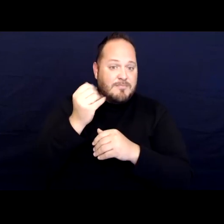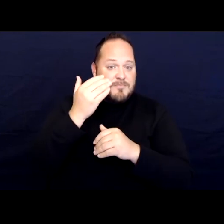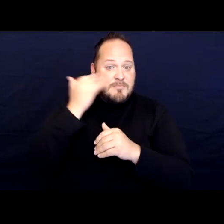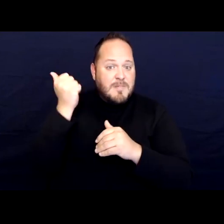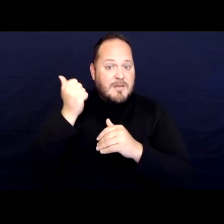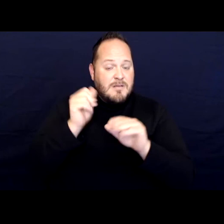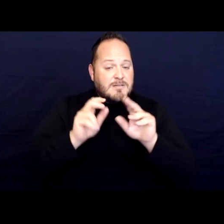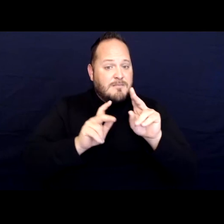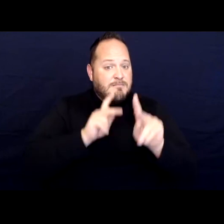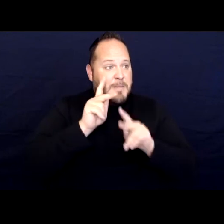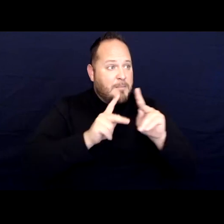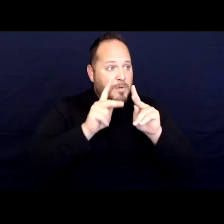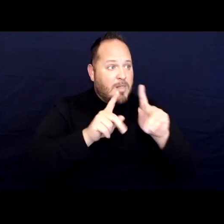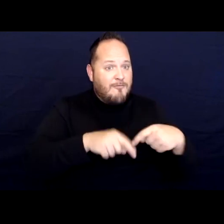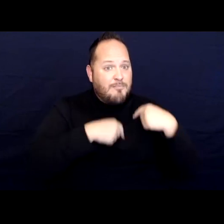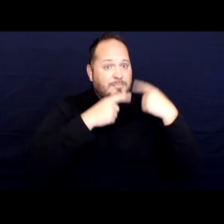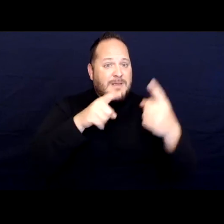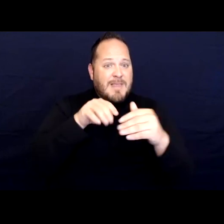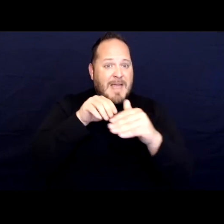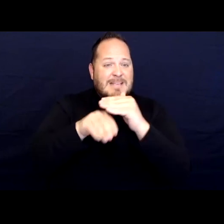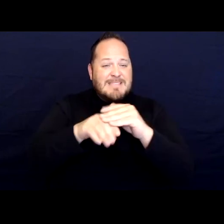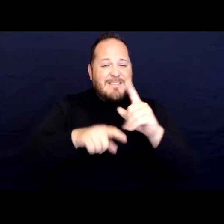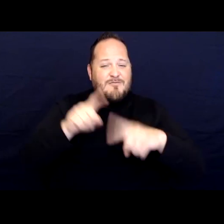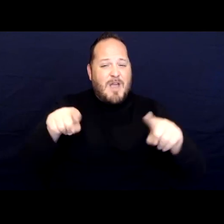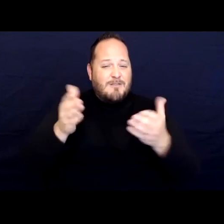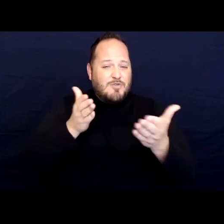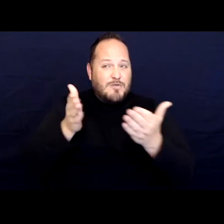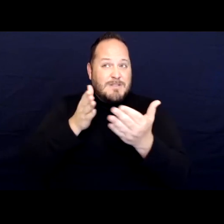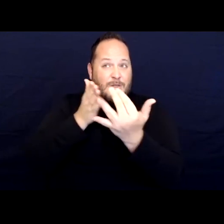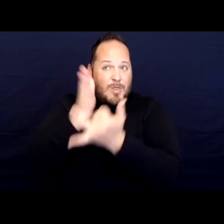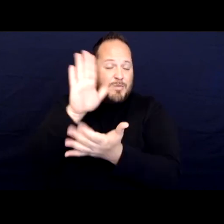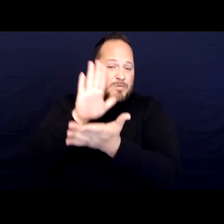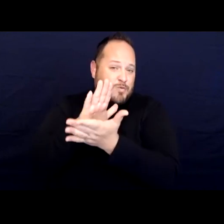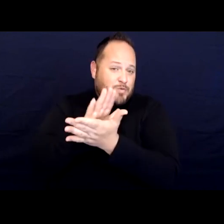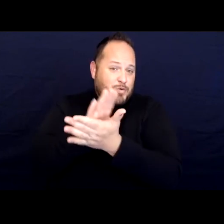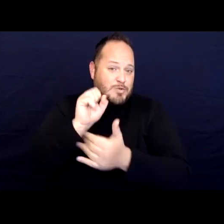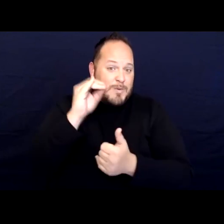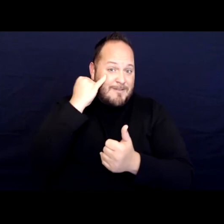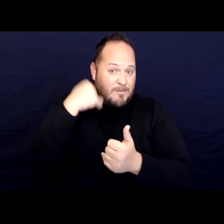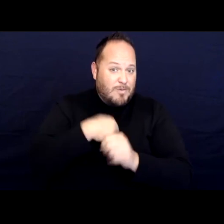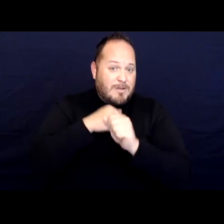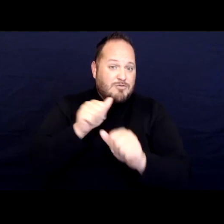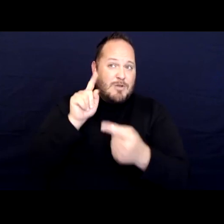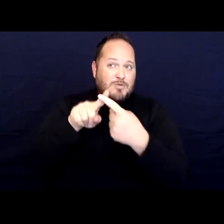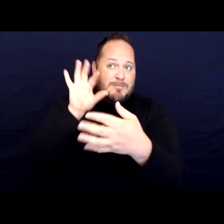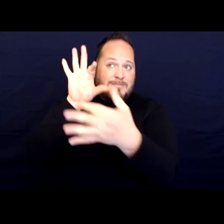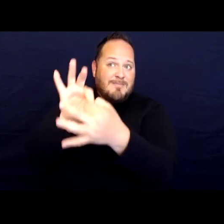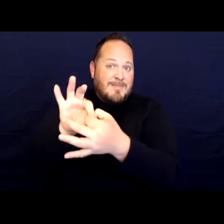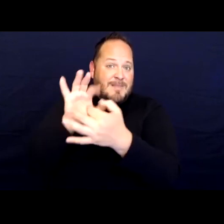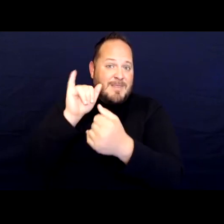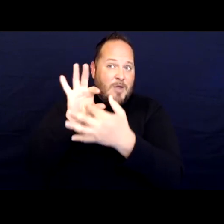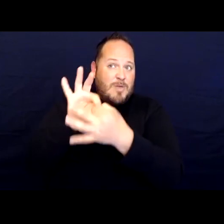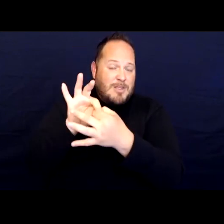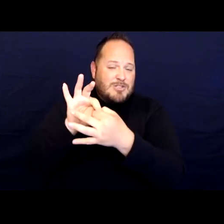variety of services through their schools. And so if we can try to leverage those relationships to get more vaccines out